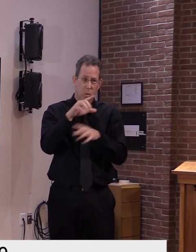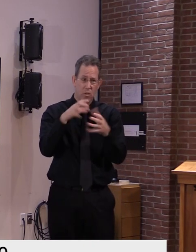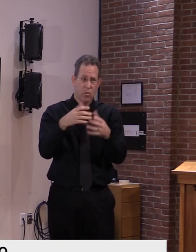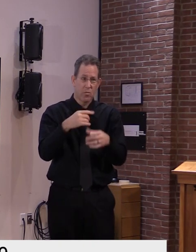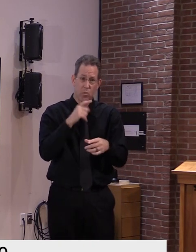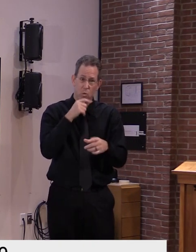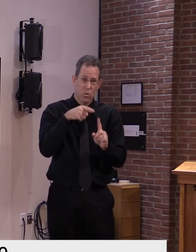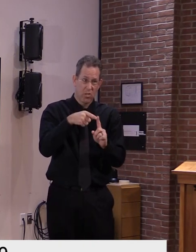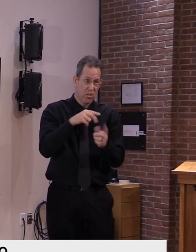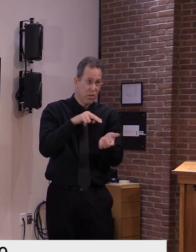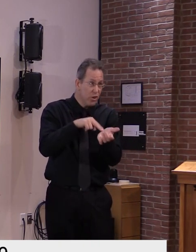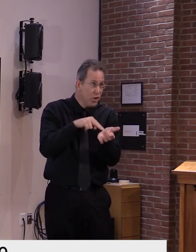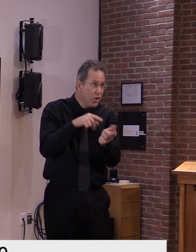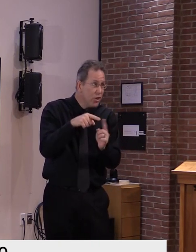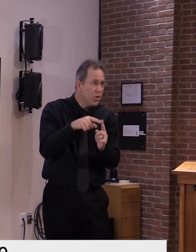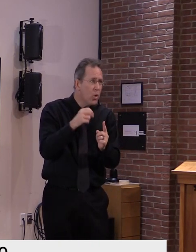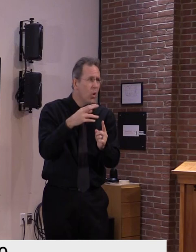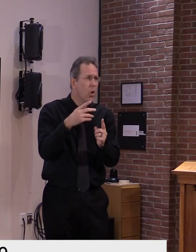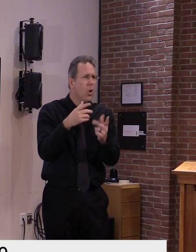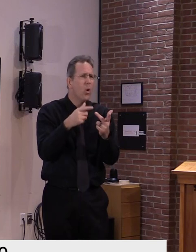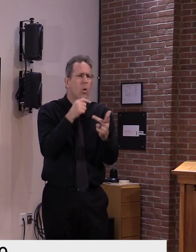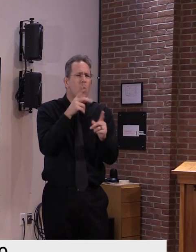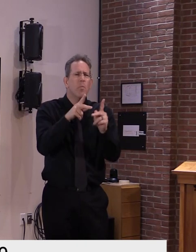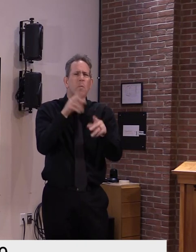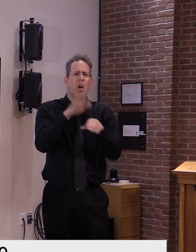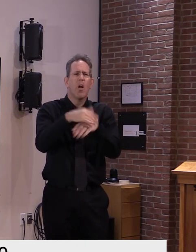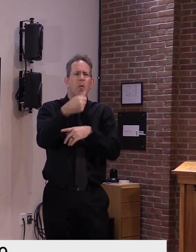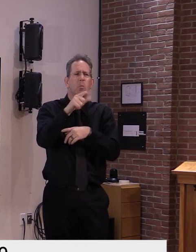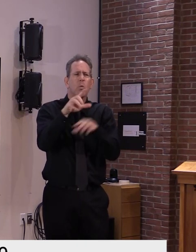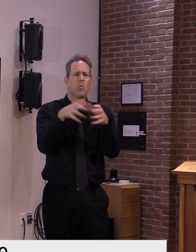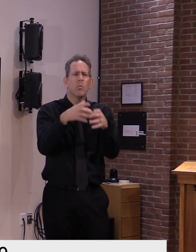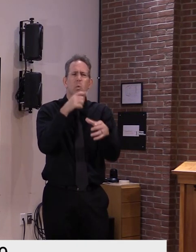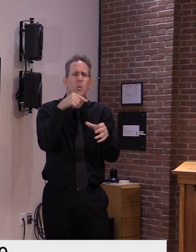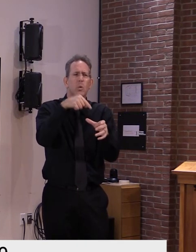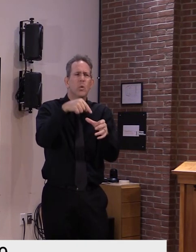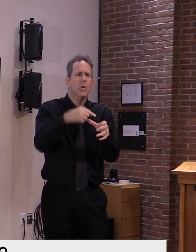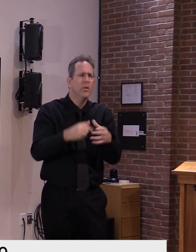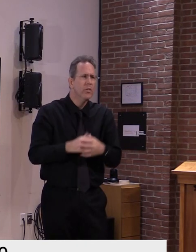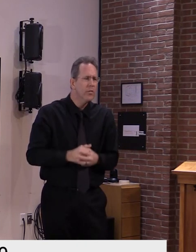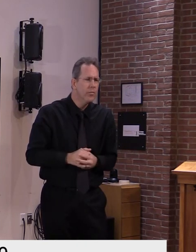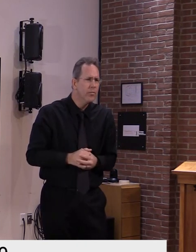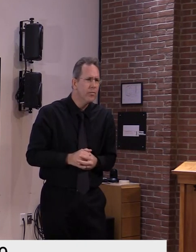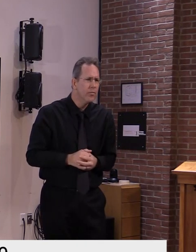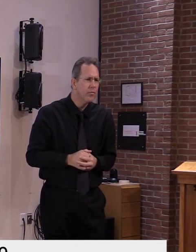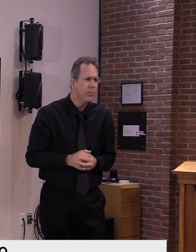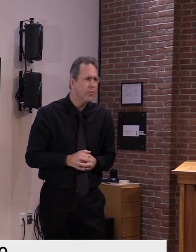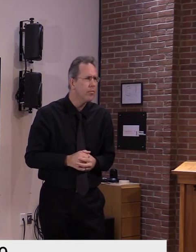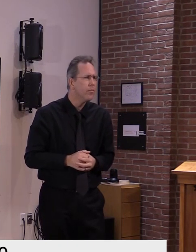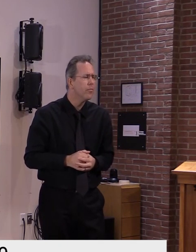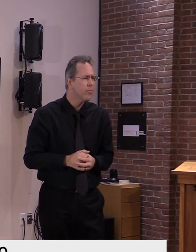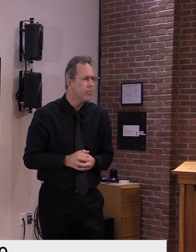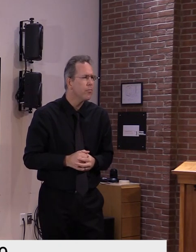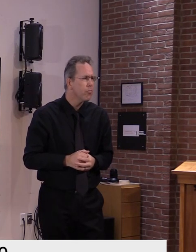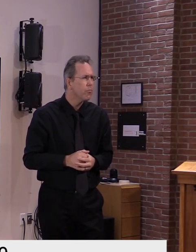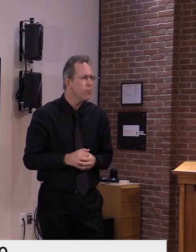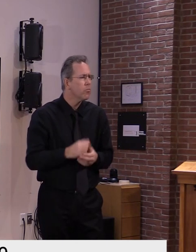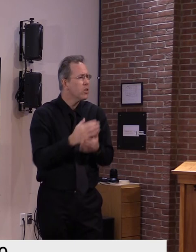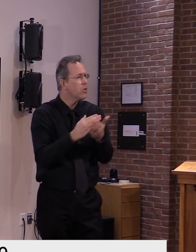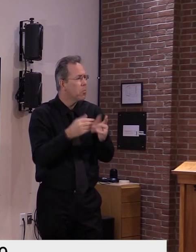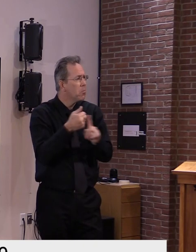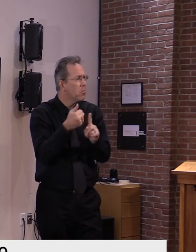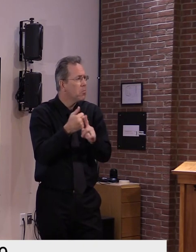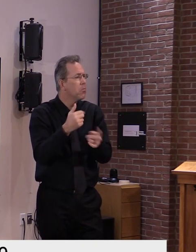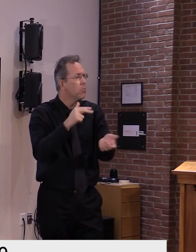there's a general lack of shortage of nurses in the state. Yeah, they would be a combination of nursing, nurses,